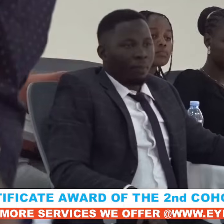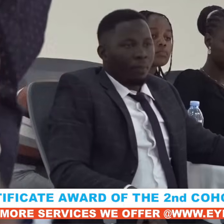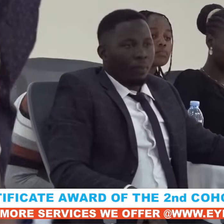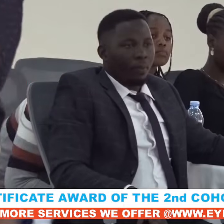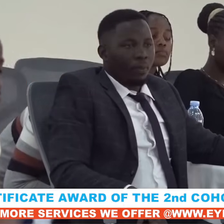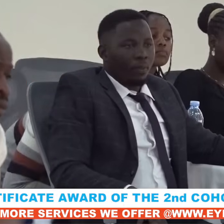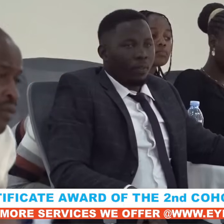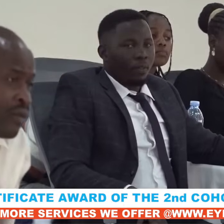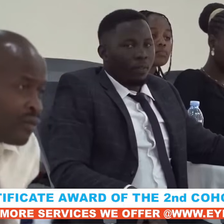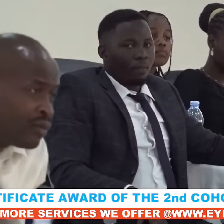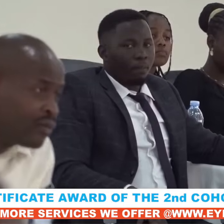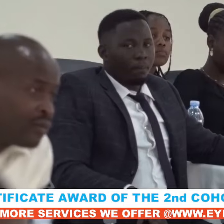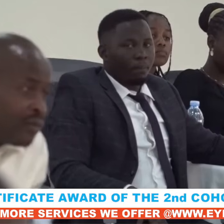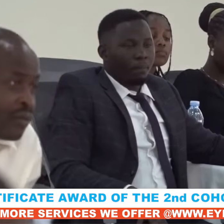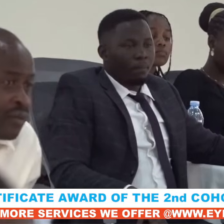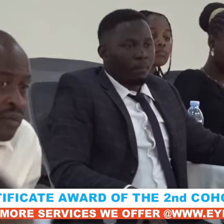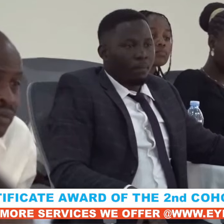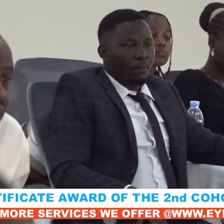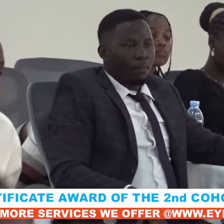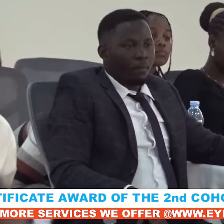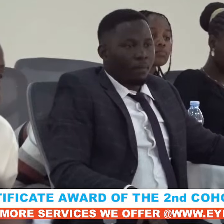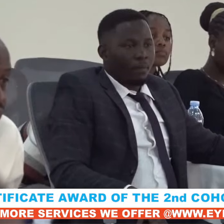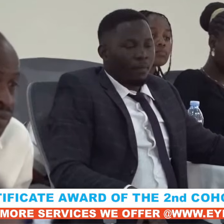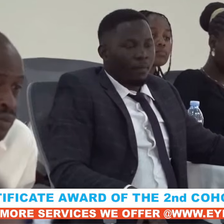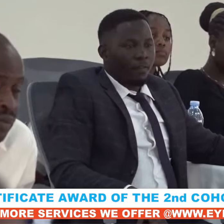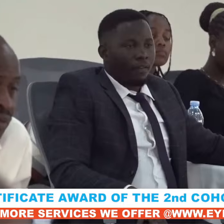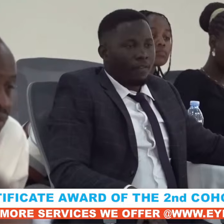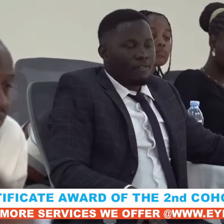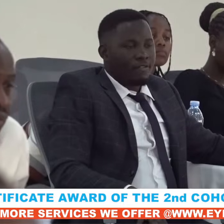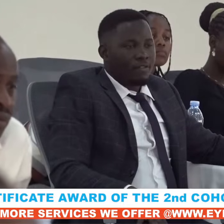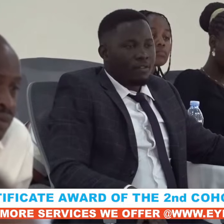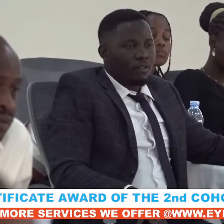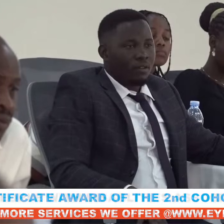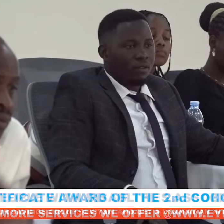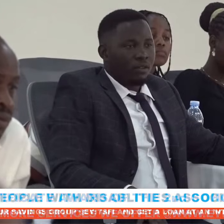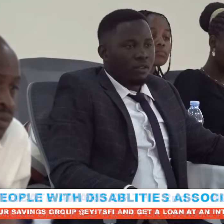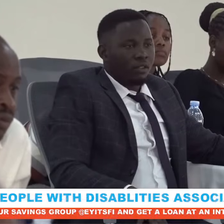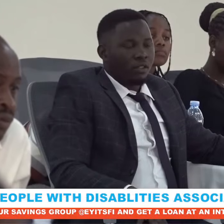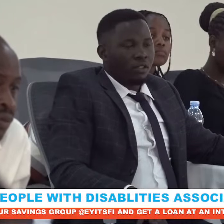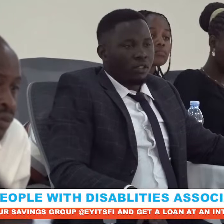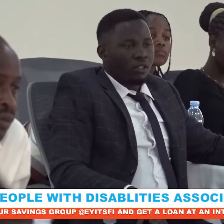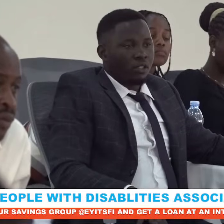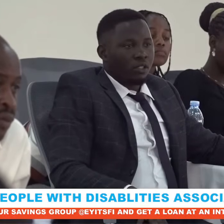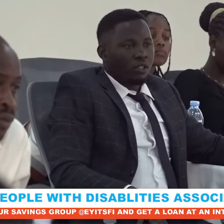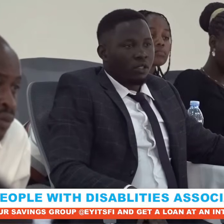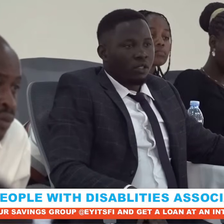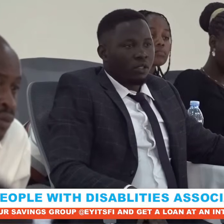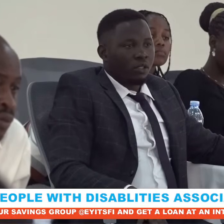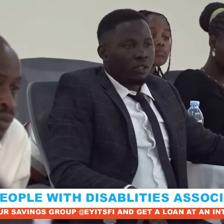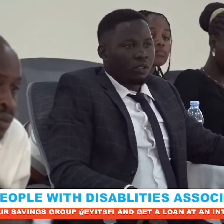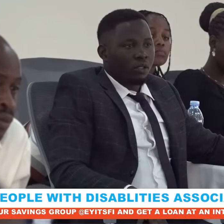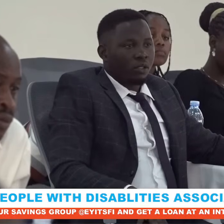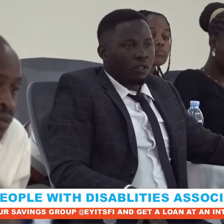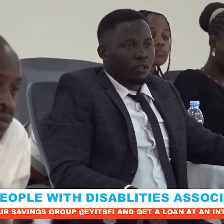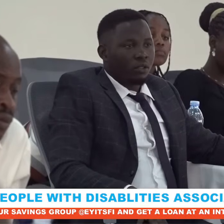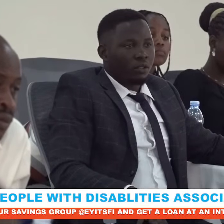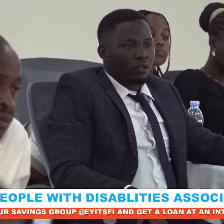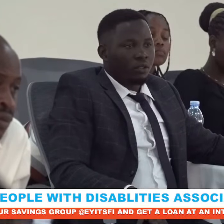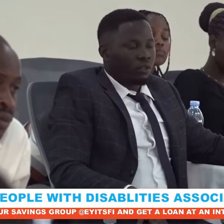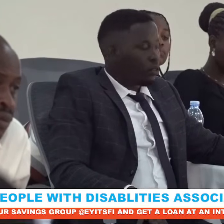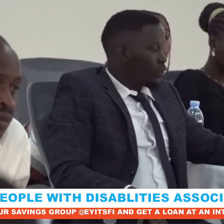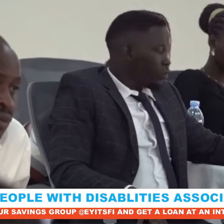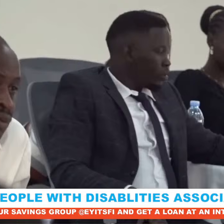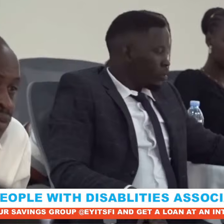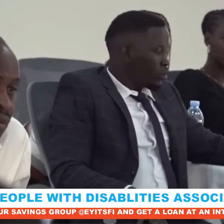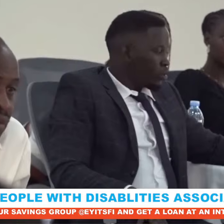may admit me, all admit a person with hearing impairment. But when you don't provide for reasonable accommodation, then you